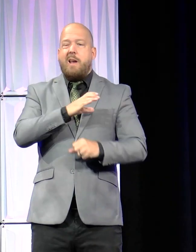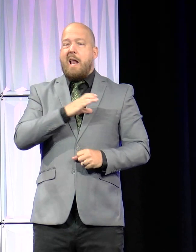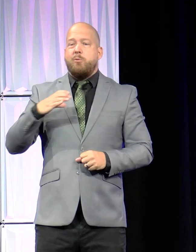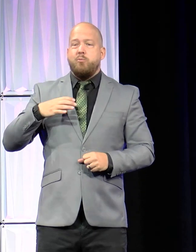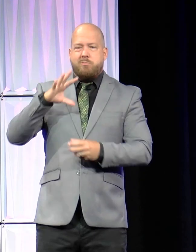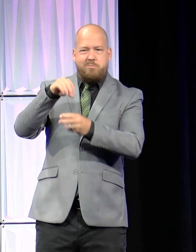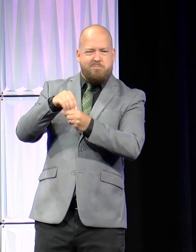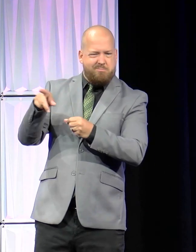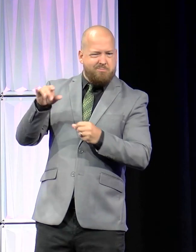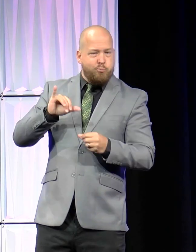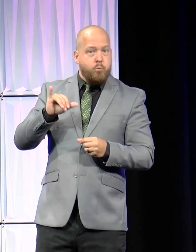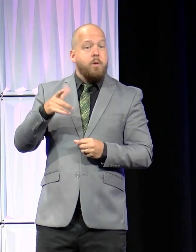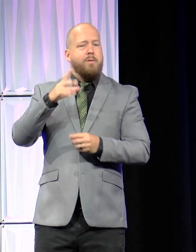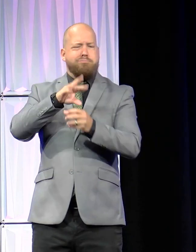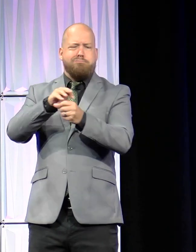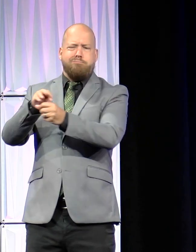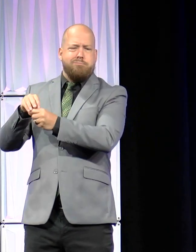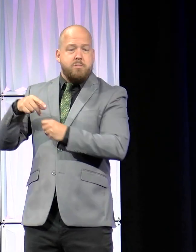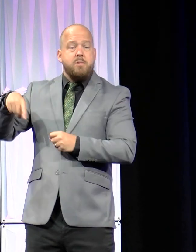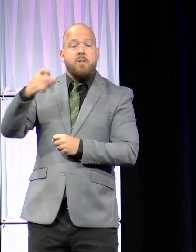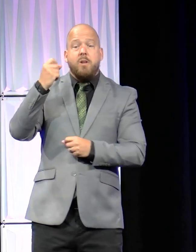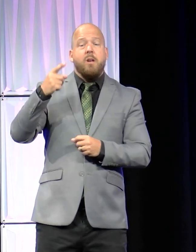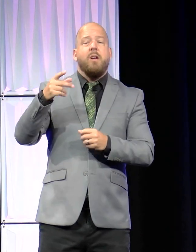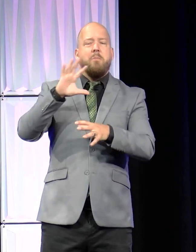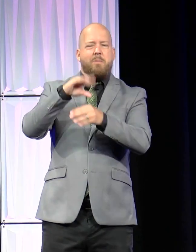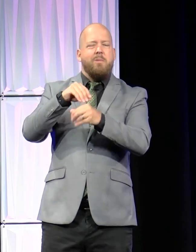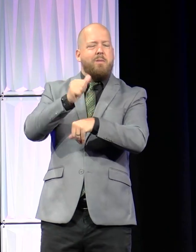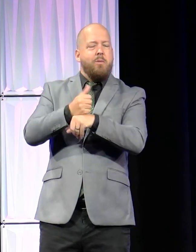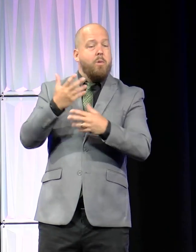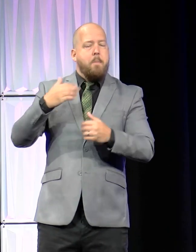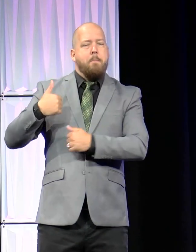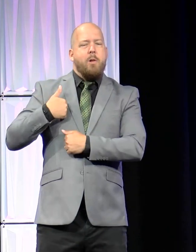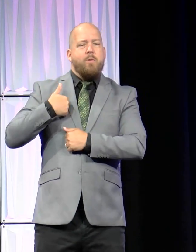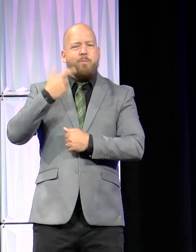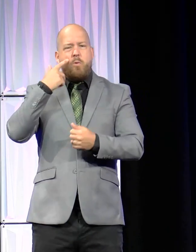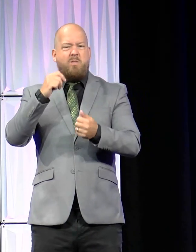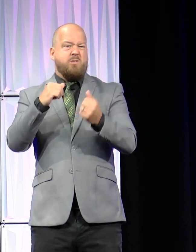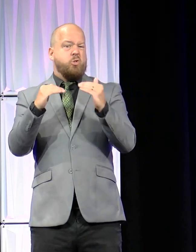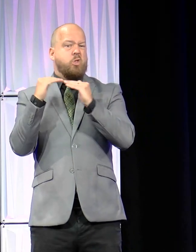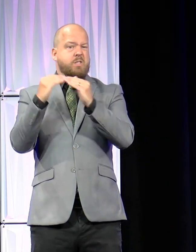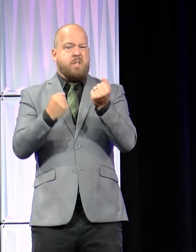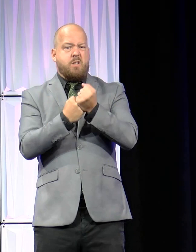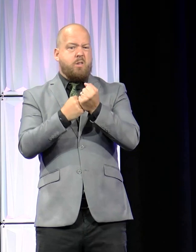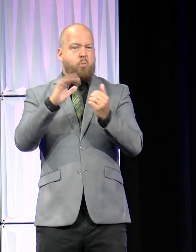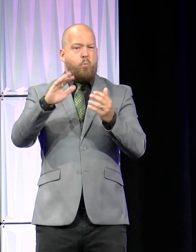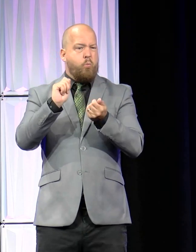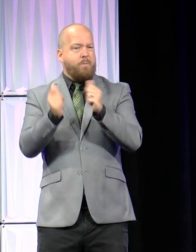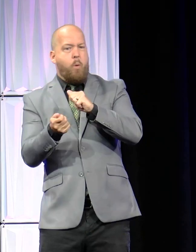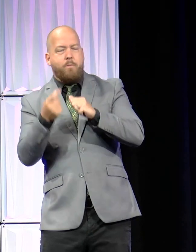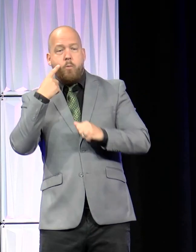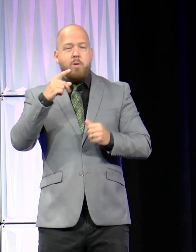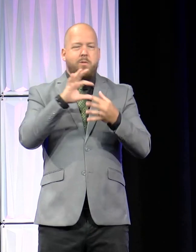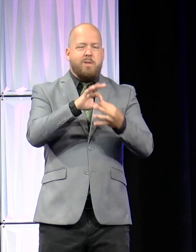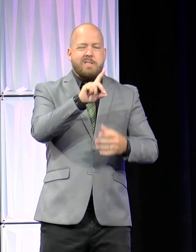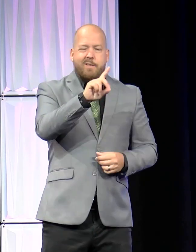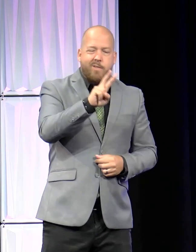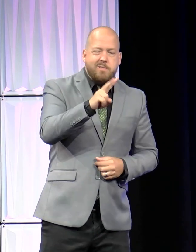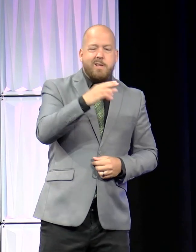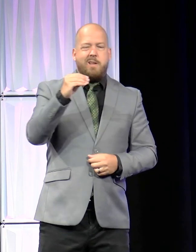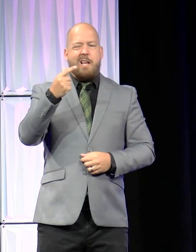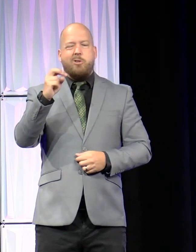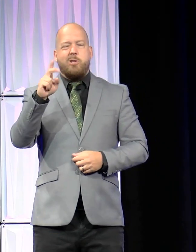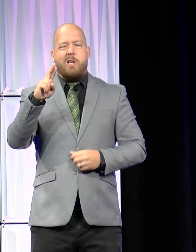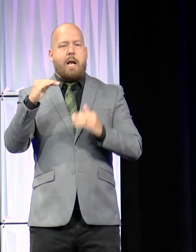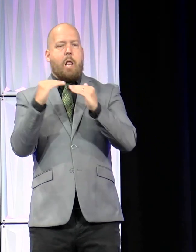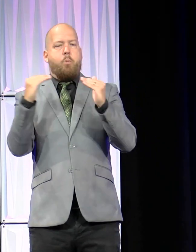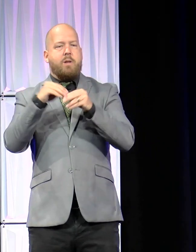sexual violence, and gender equity in the military. Cailin has worked to advance national and global policies for the prevention and